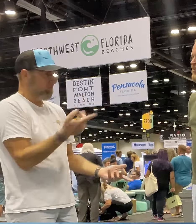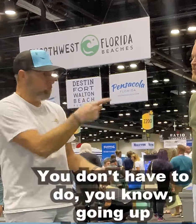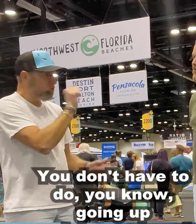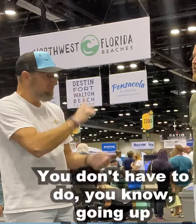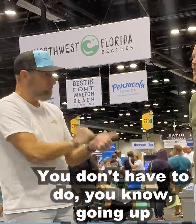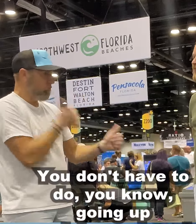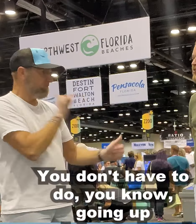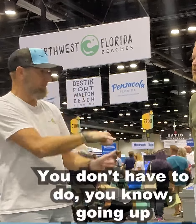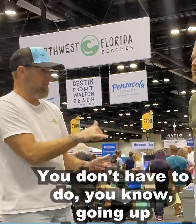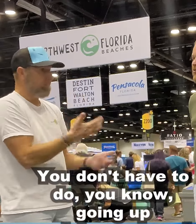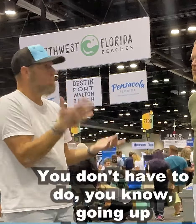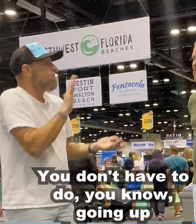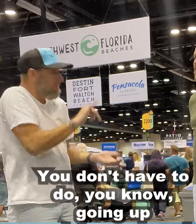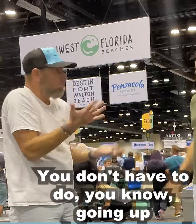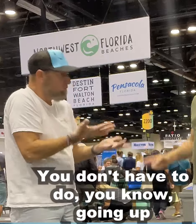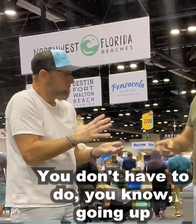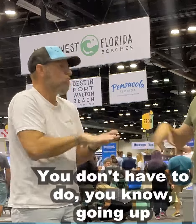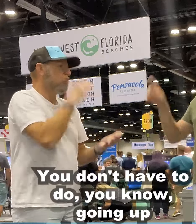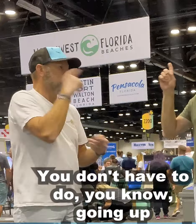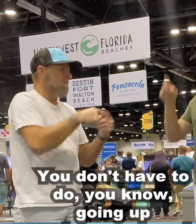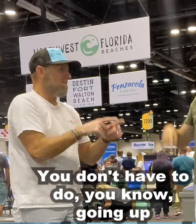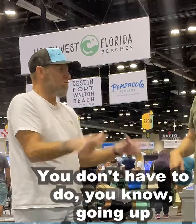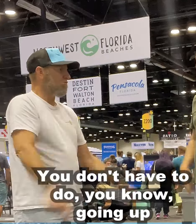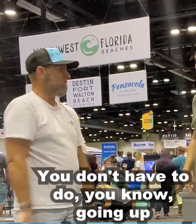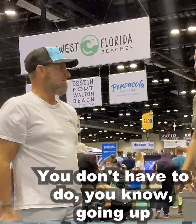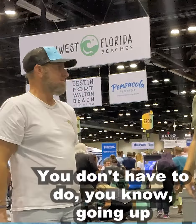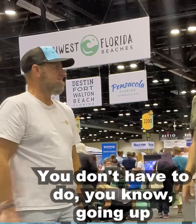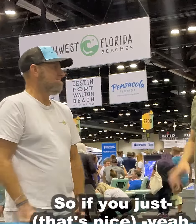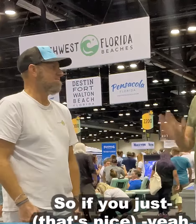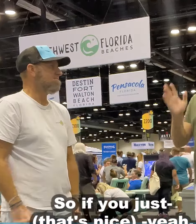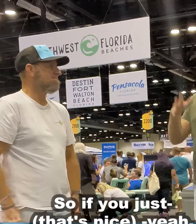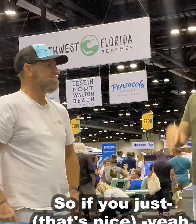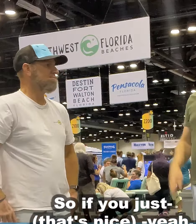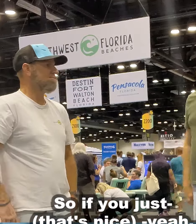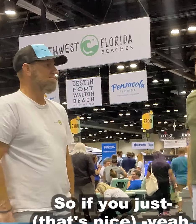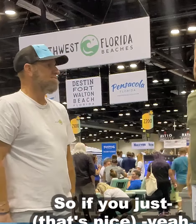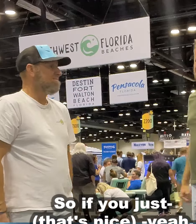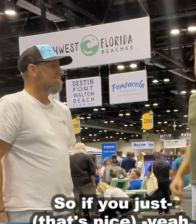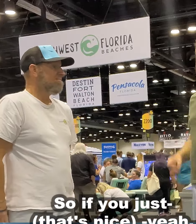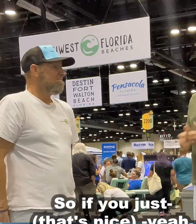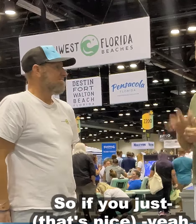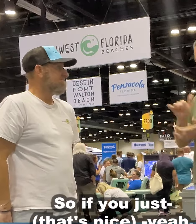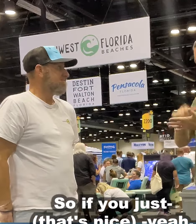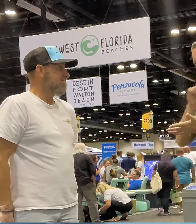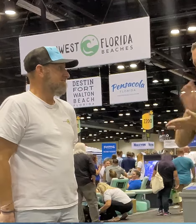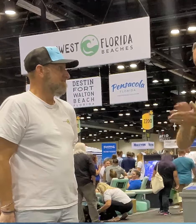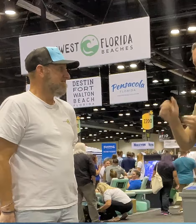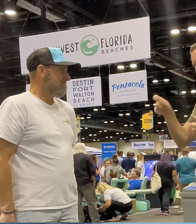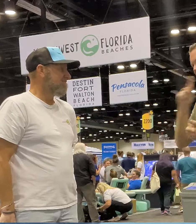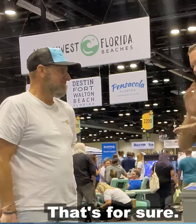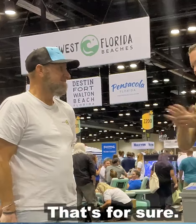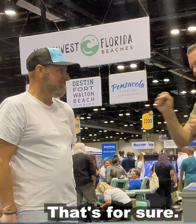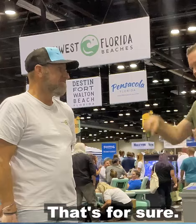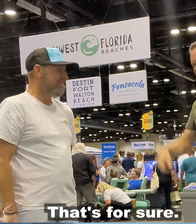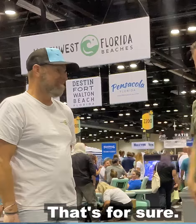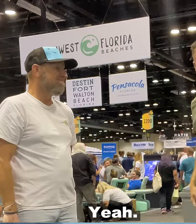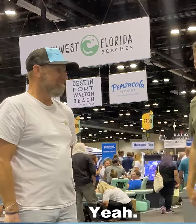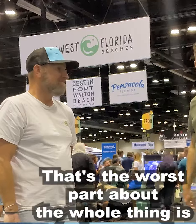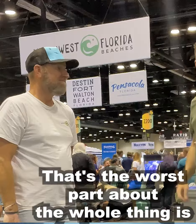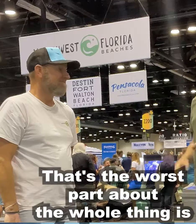You don't have to do, you know, going up and down, up and down all the time. So if you just learn some basic stuff. That's Yeah. Yeah. That's the